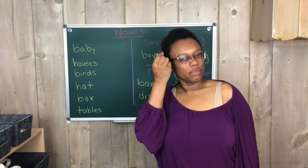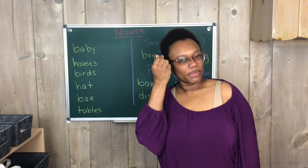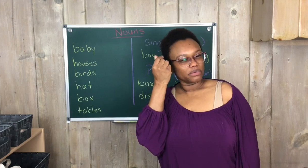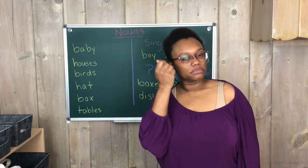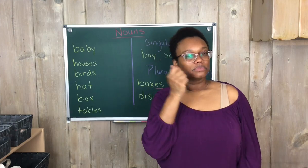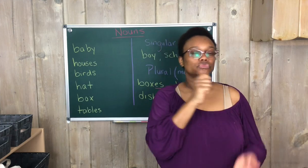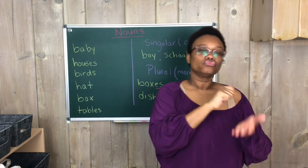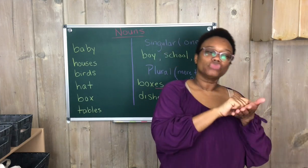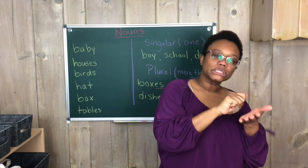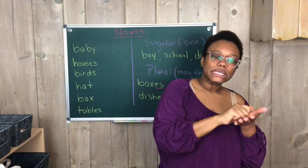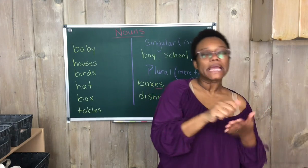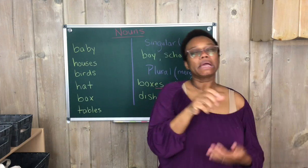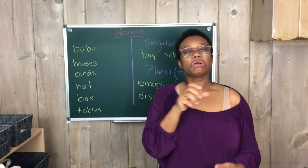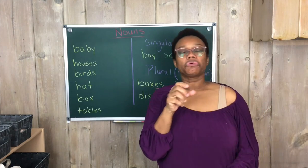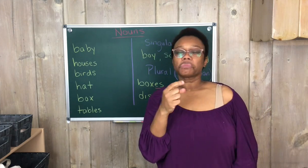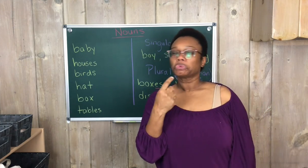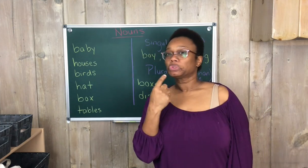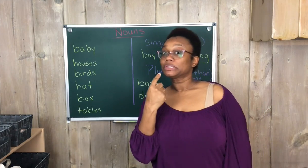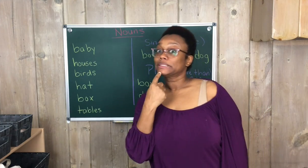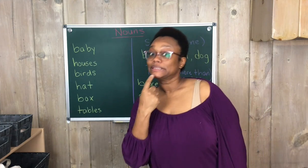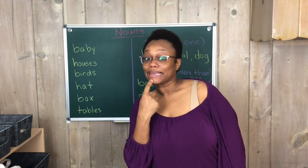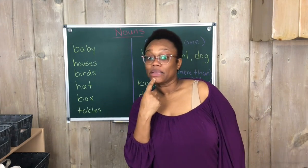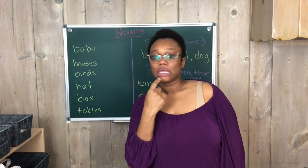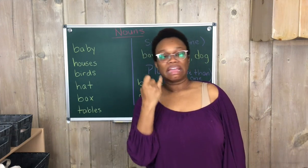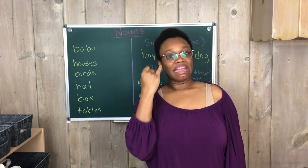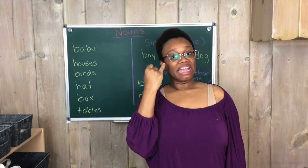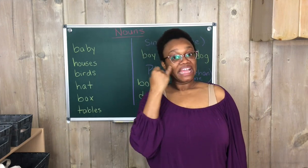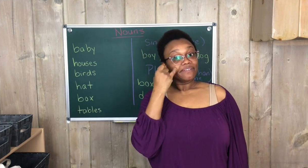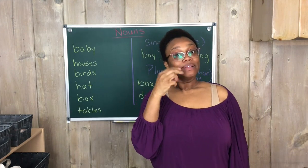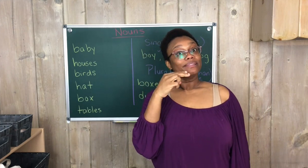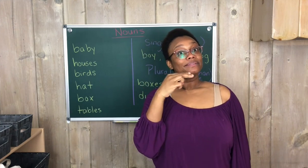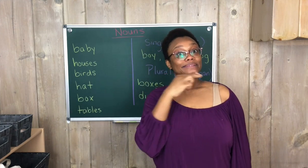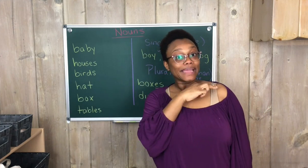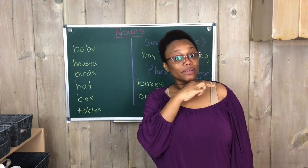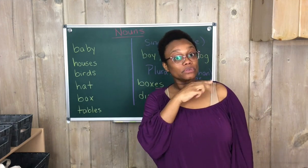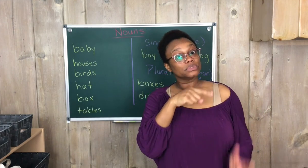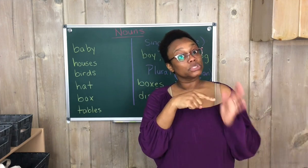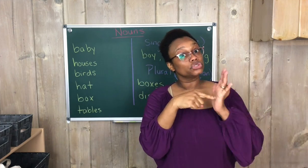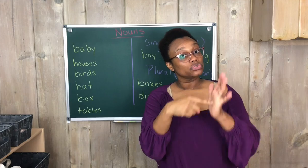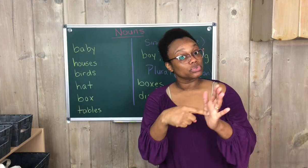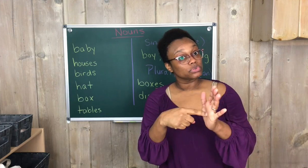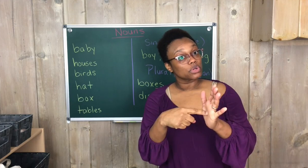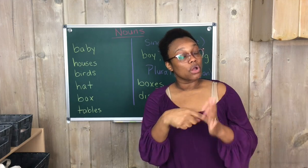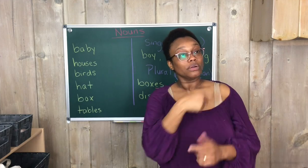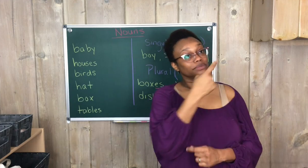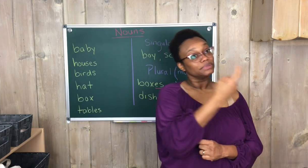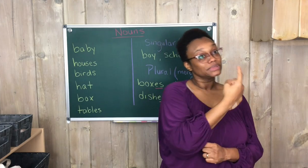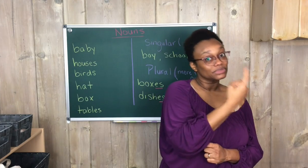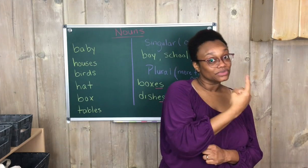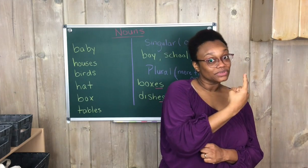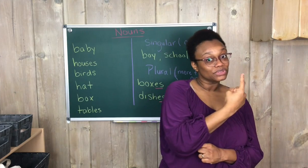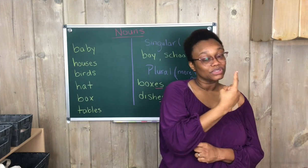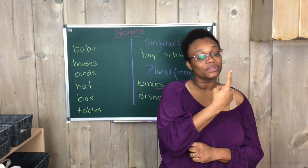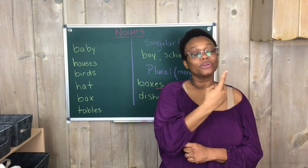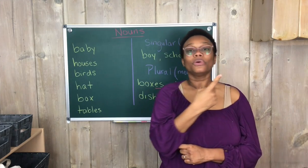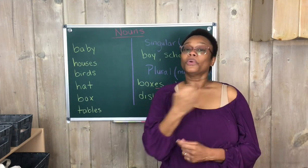and I want you to think about or write or say if the noun that I show you